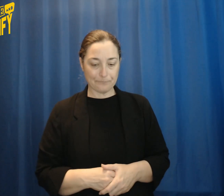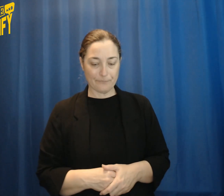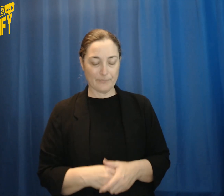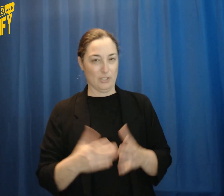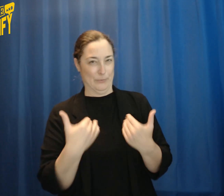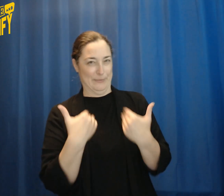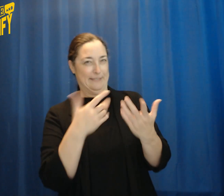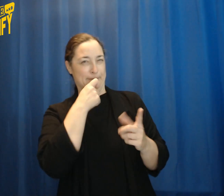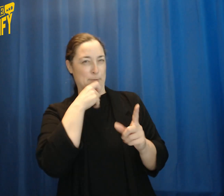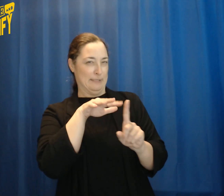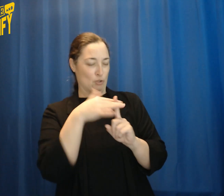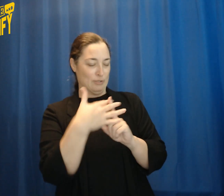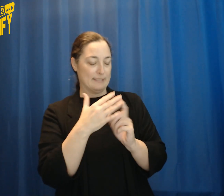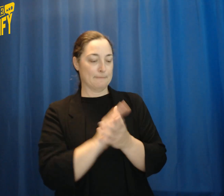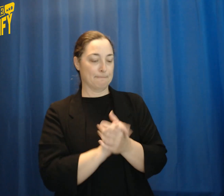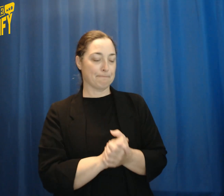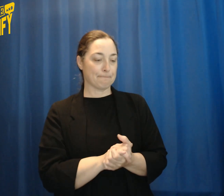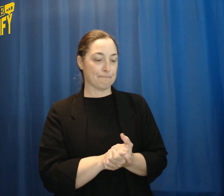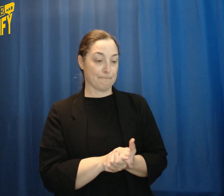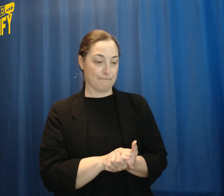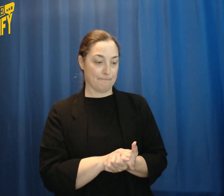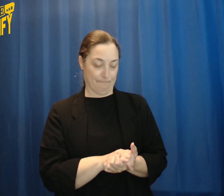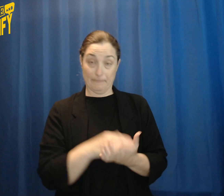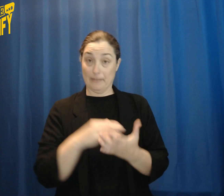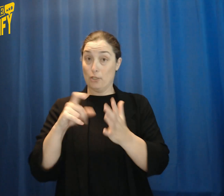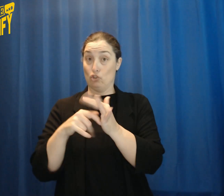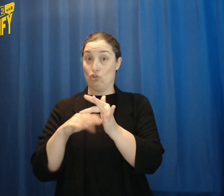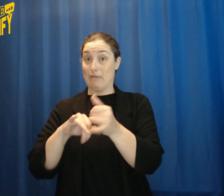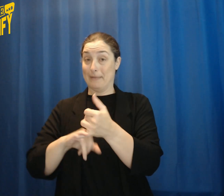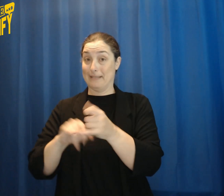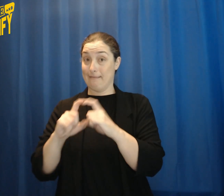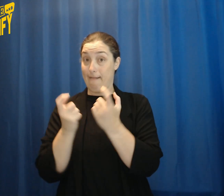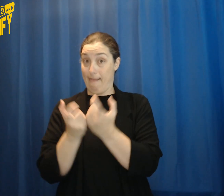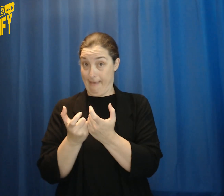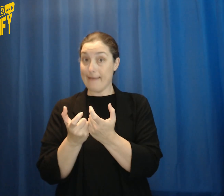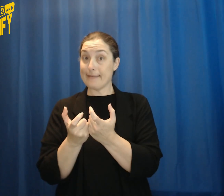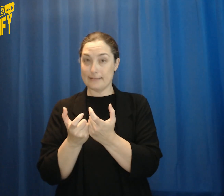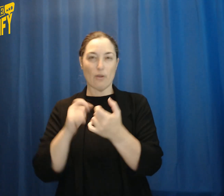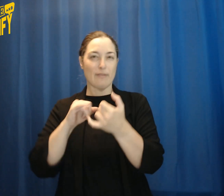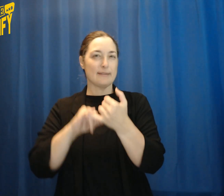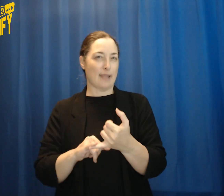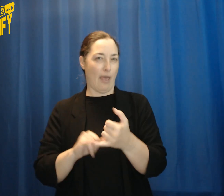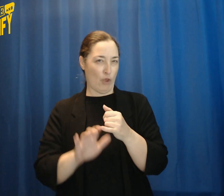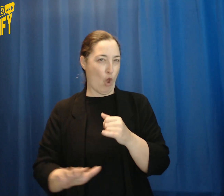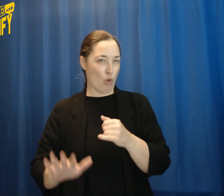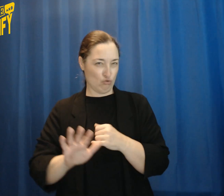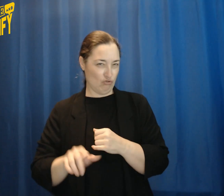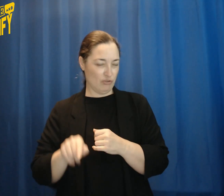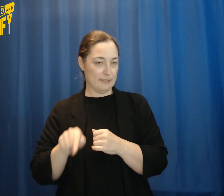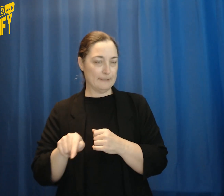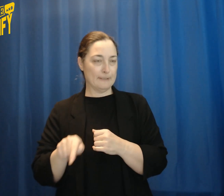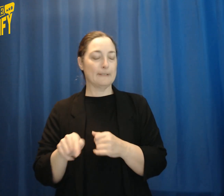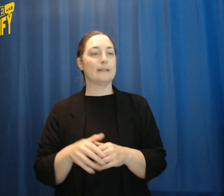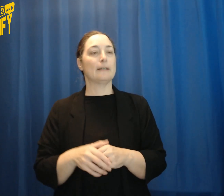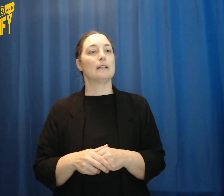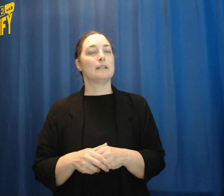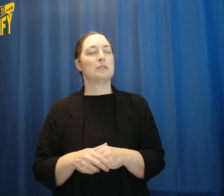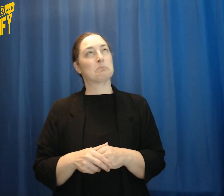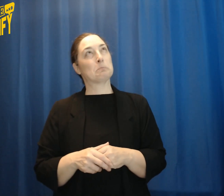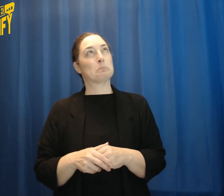little bit, when I was doing the ceramics class down on the south coast, towards the end of the last year I did that, there